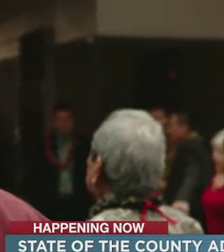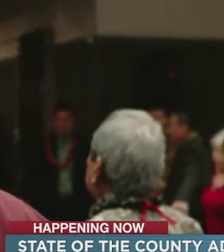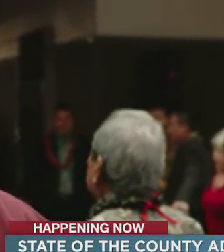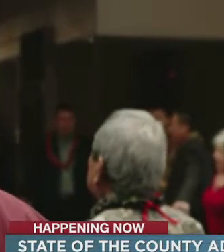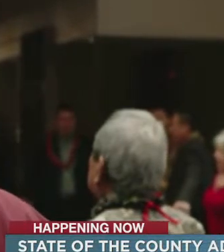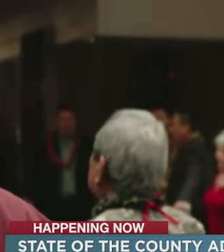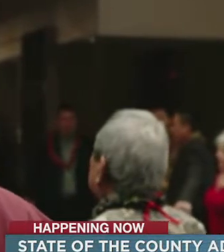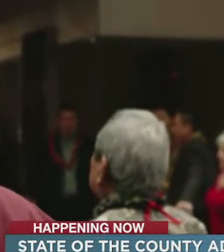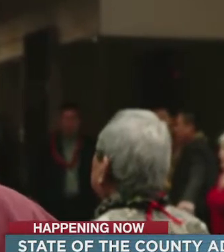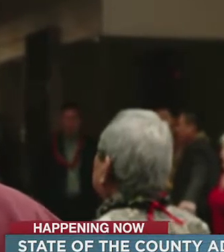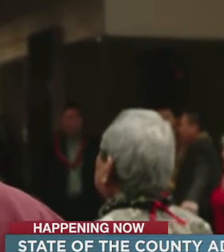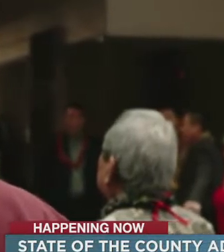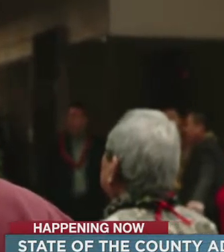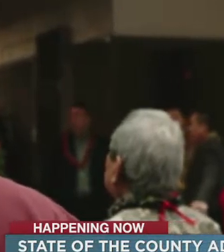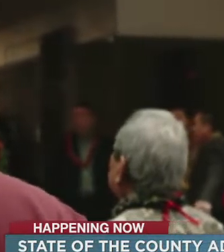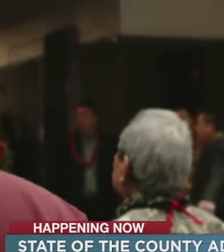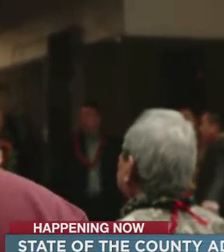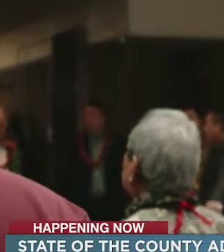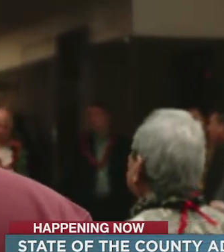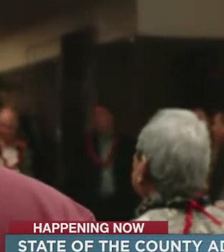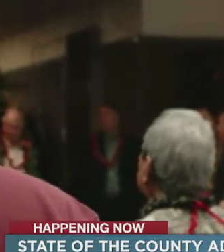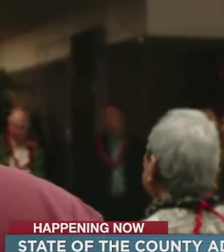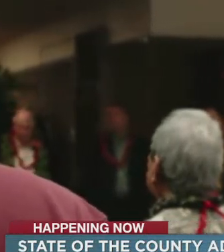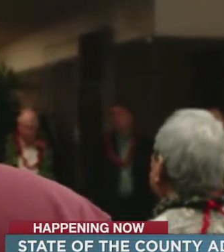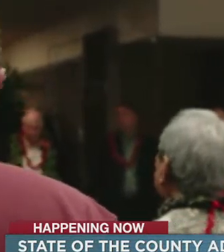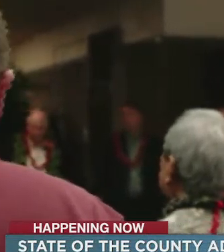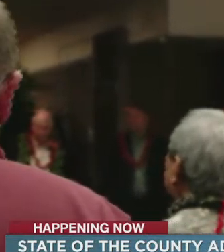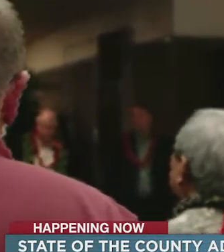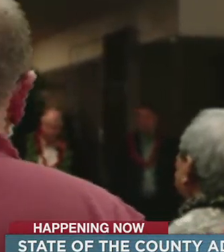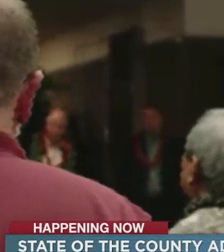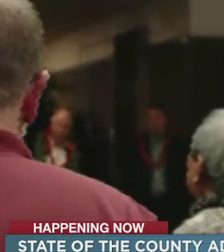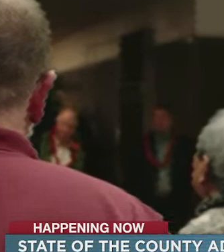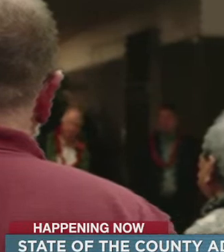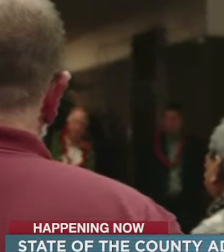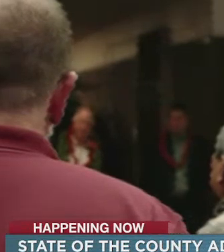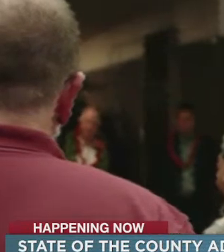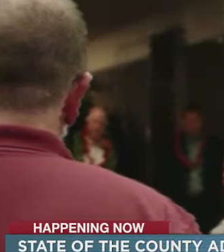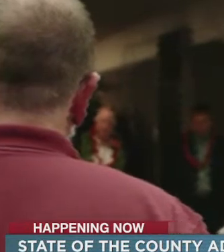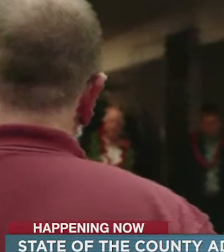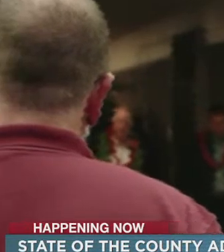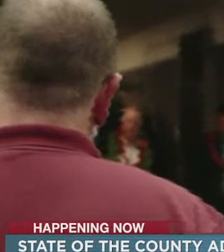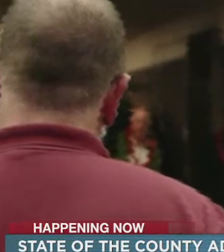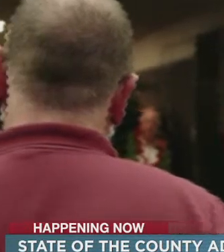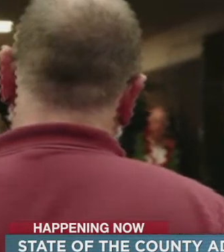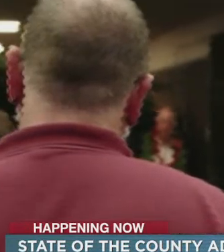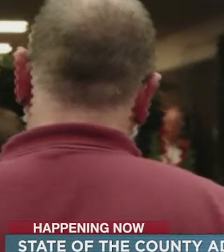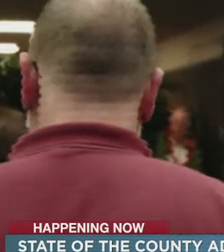Aloha.